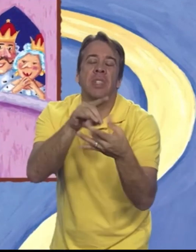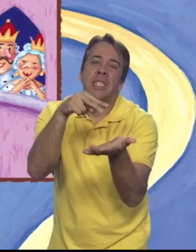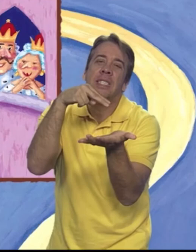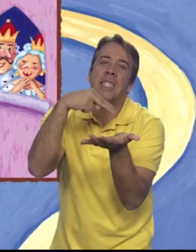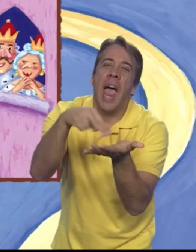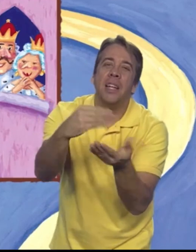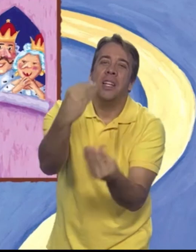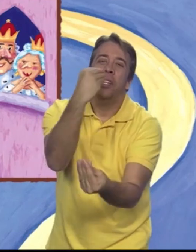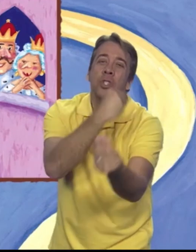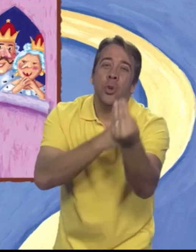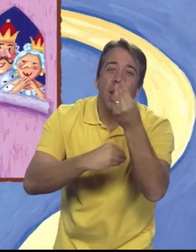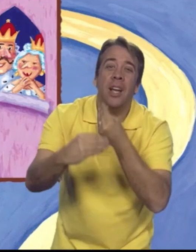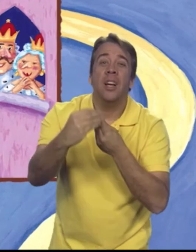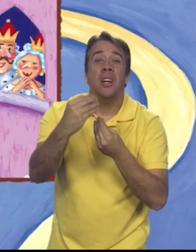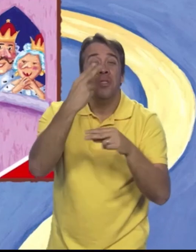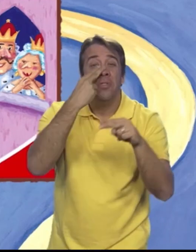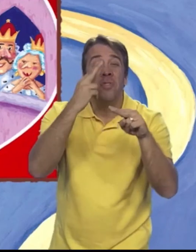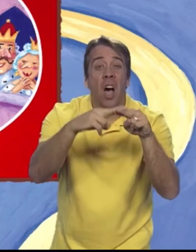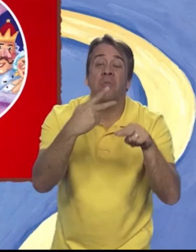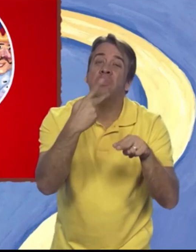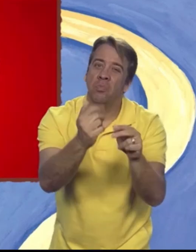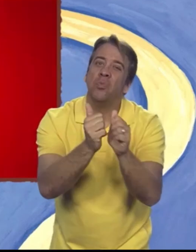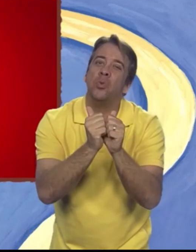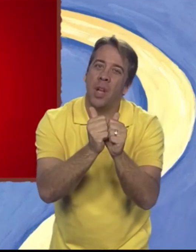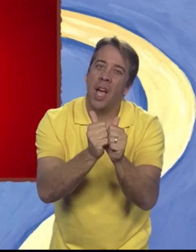of fun together. Thank you very